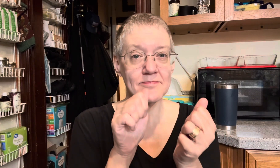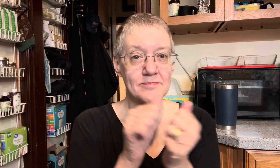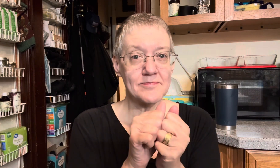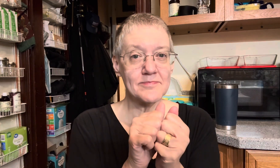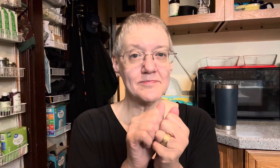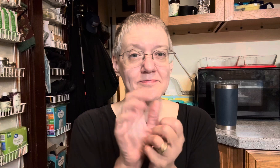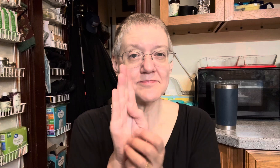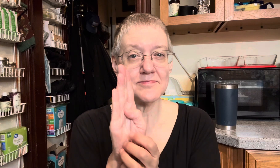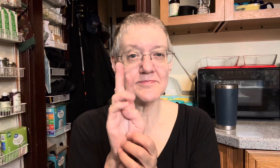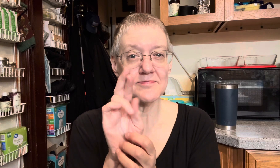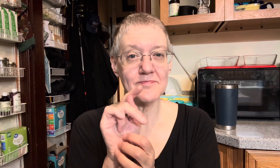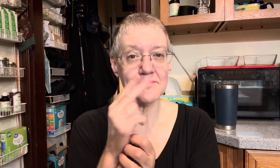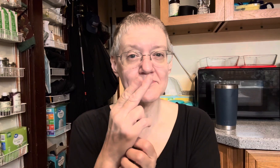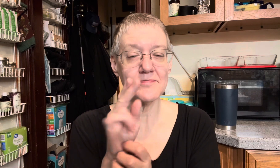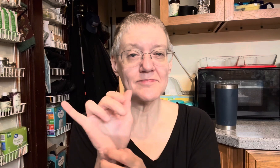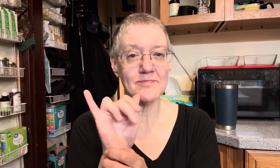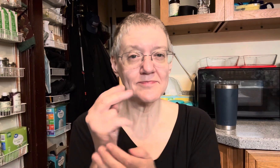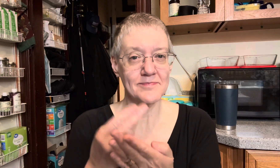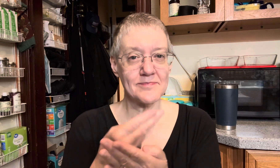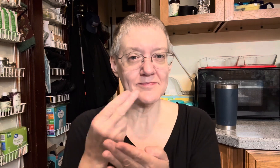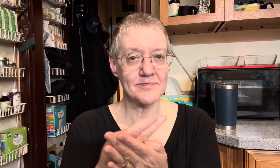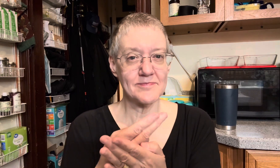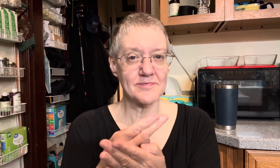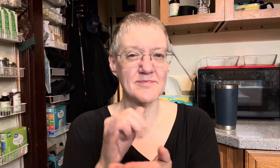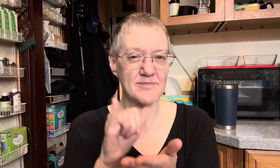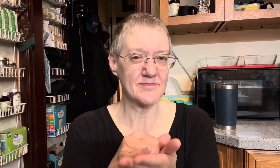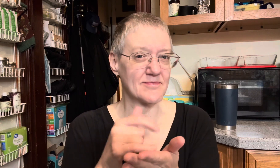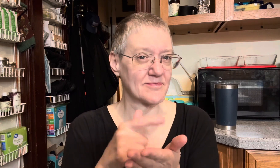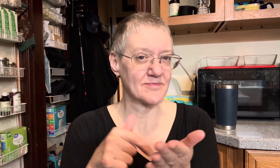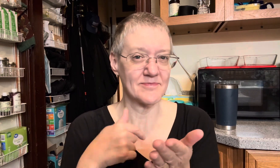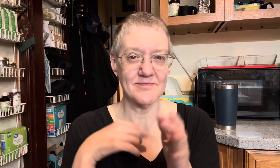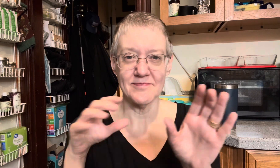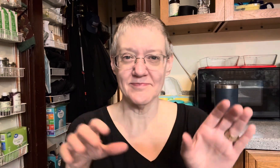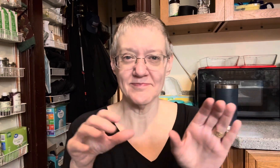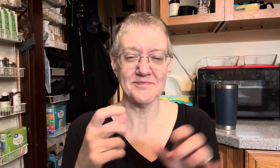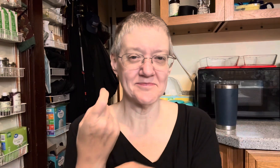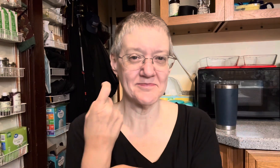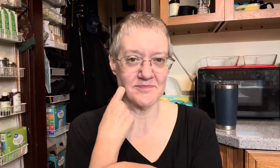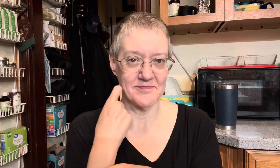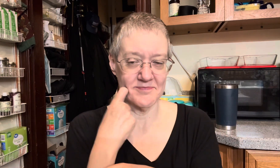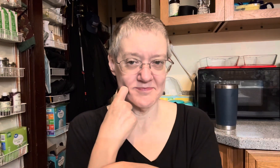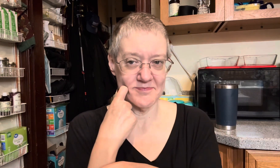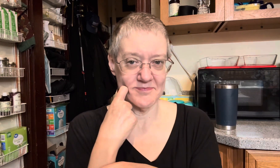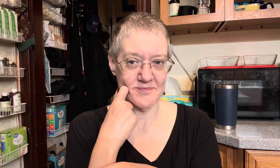So I'm going to go ahead and mix those with the broth to make some soups. That's what I've